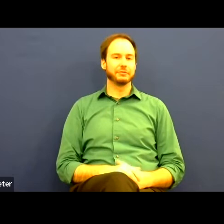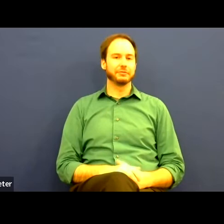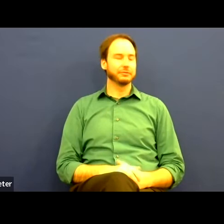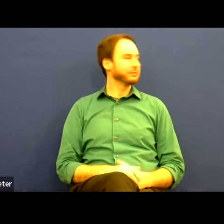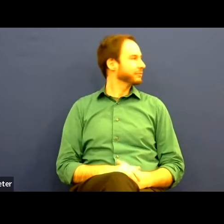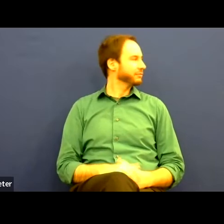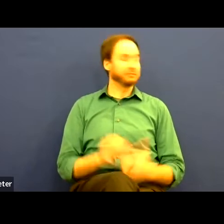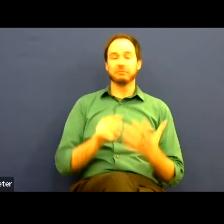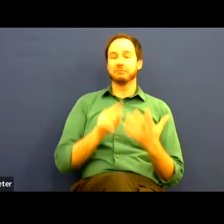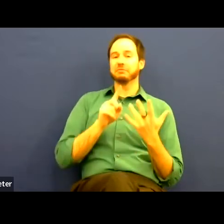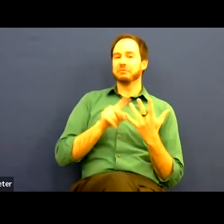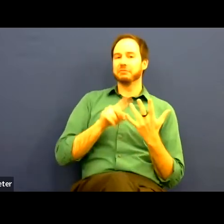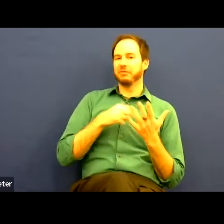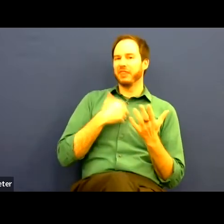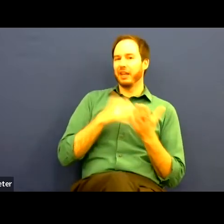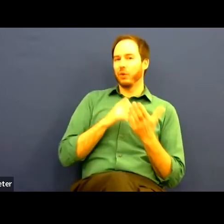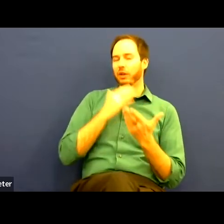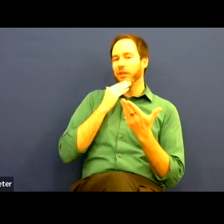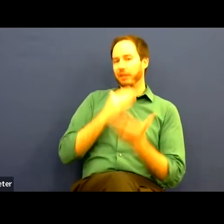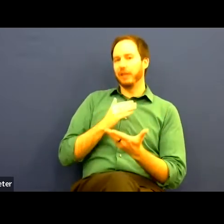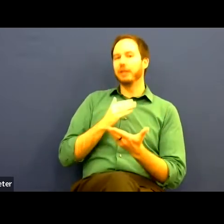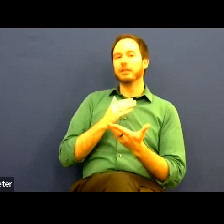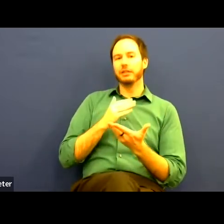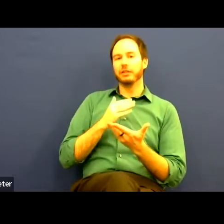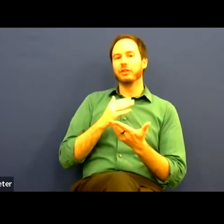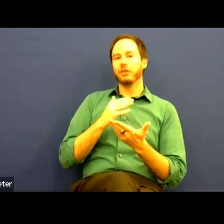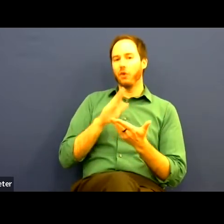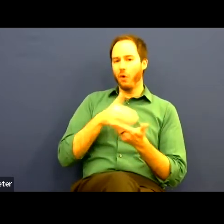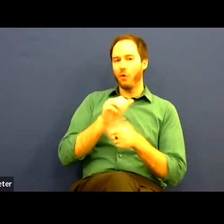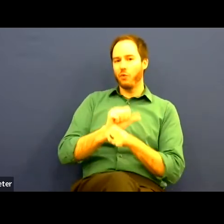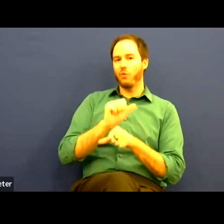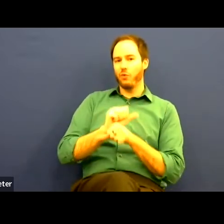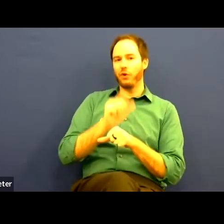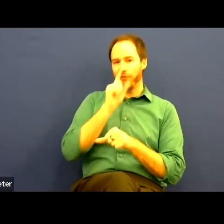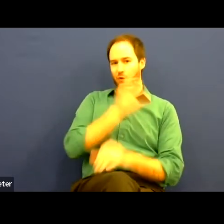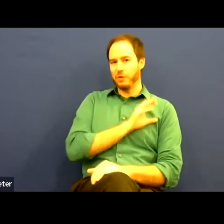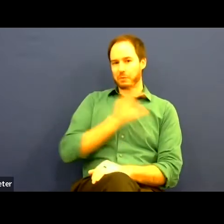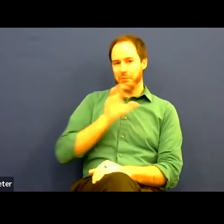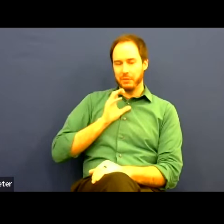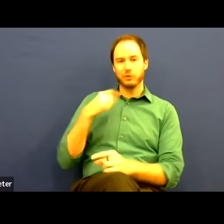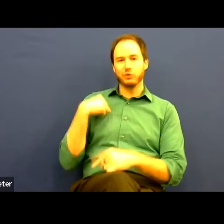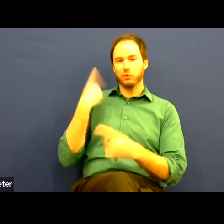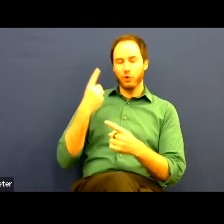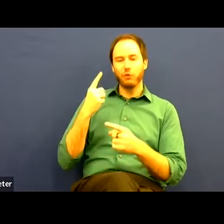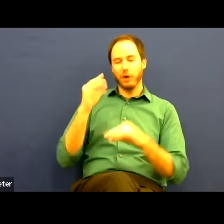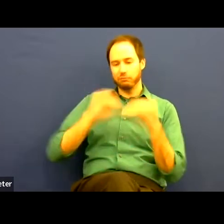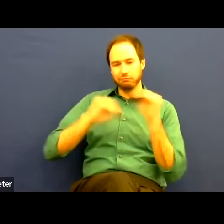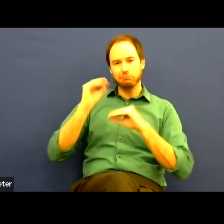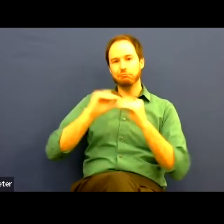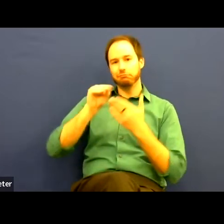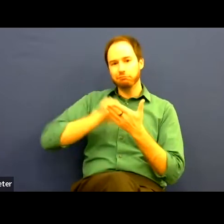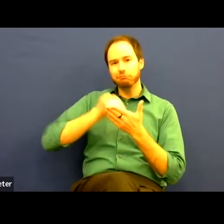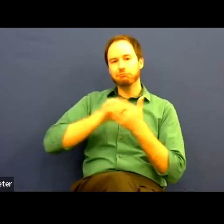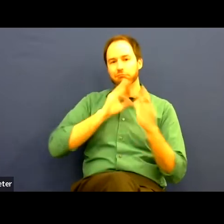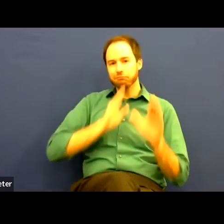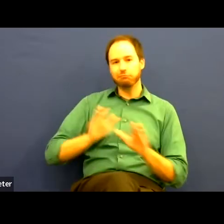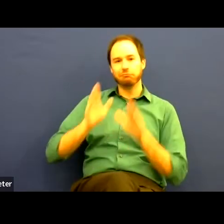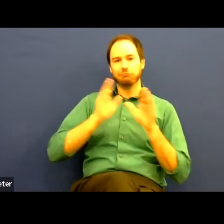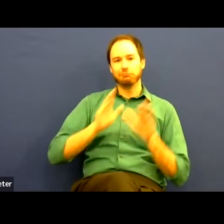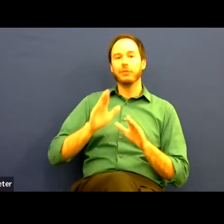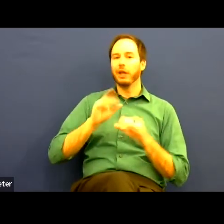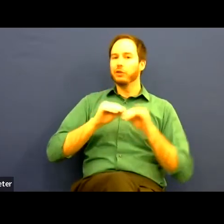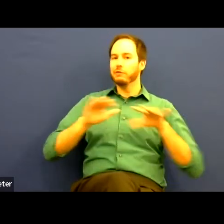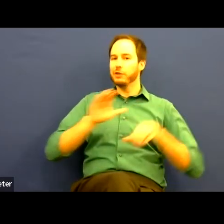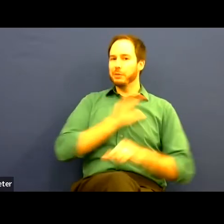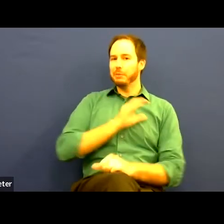Yeah, I just want to thank again to the work that the committees have been putting into this. The diversity